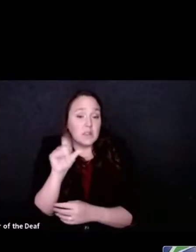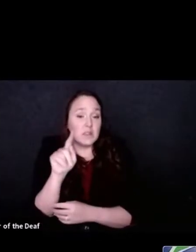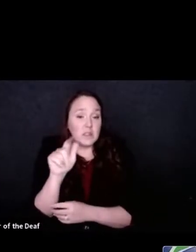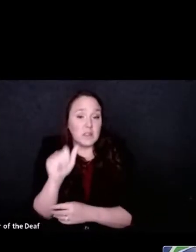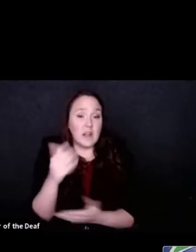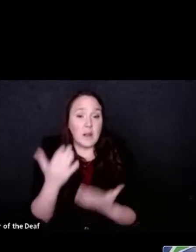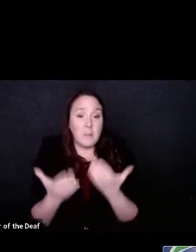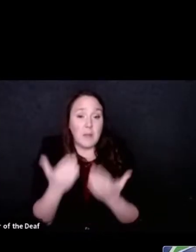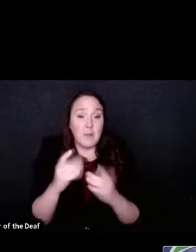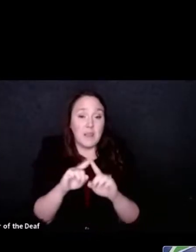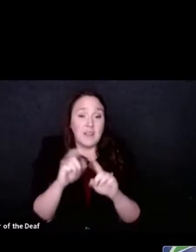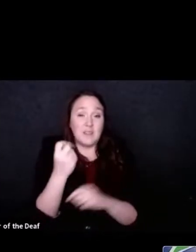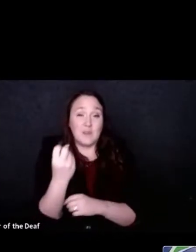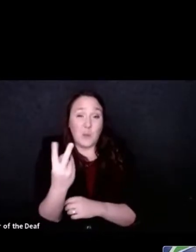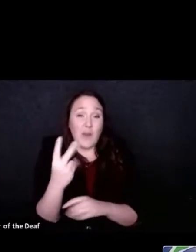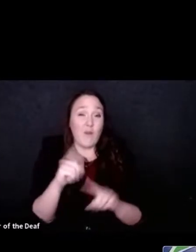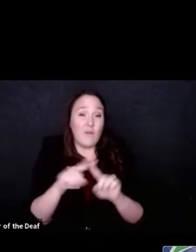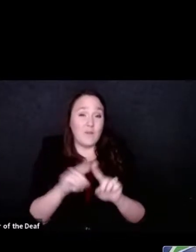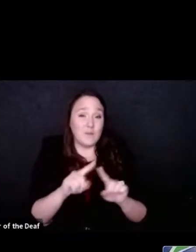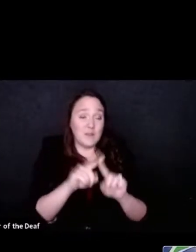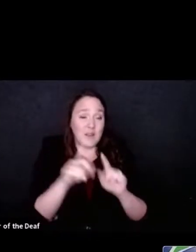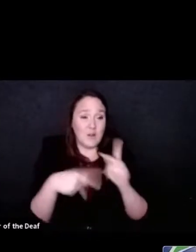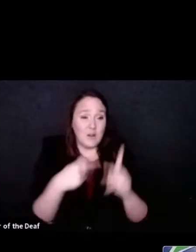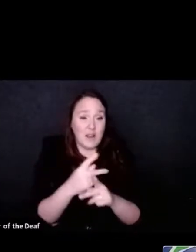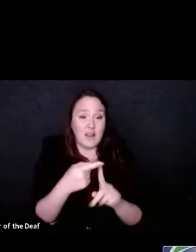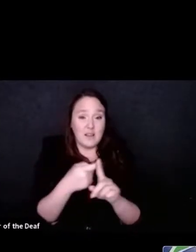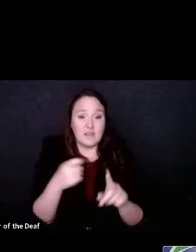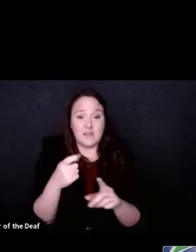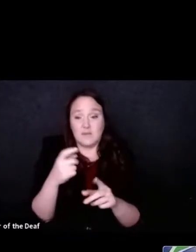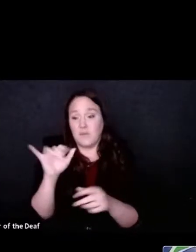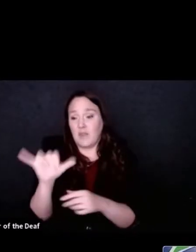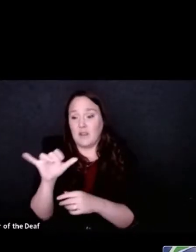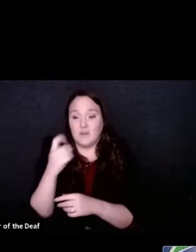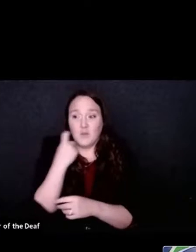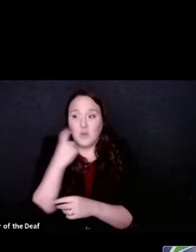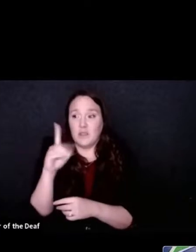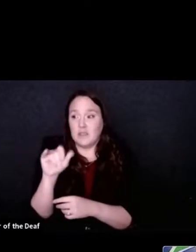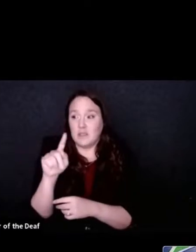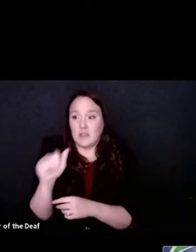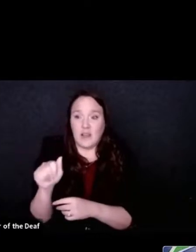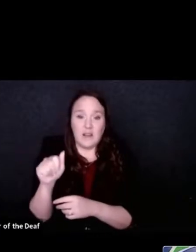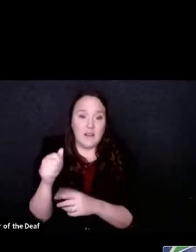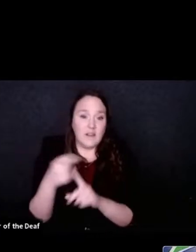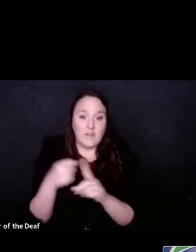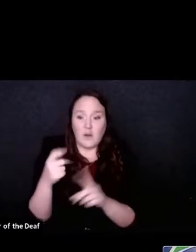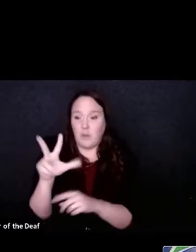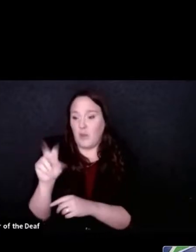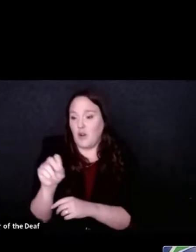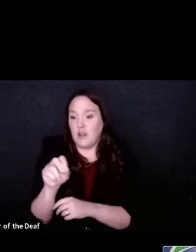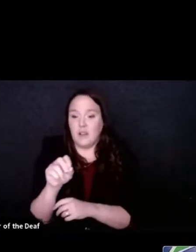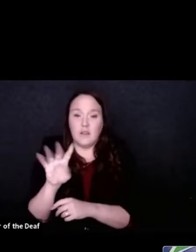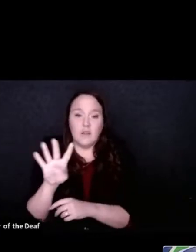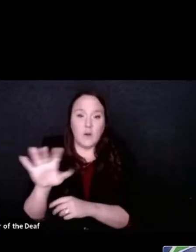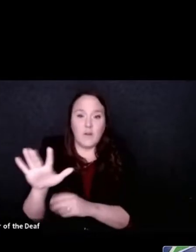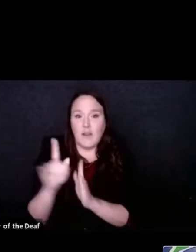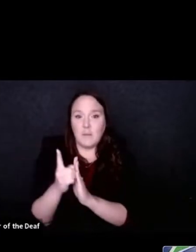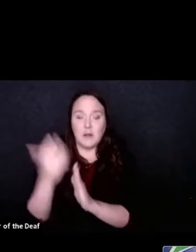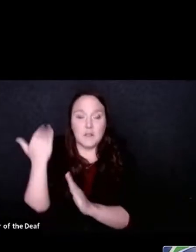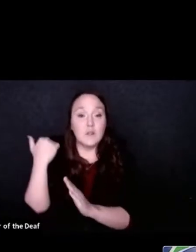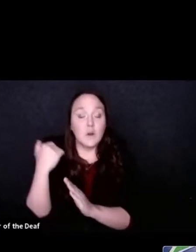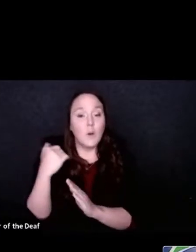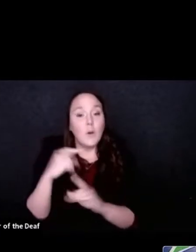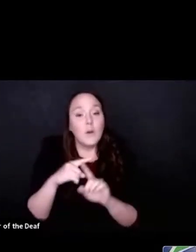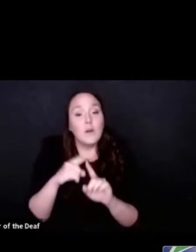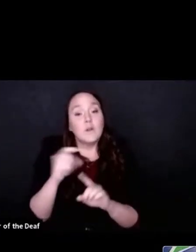as many as 12 different variants, with the latest coming out of India. I think that news broke probably 30 minutes, 45 minutes ago.